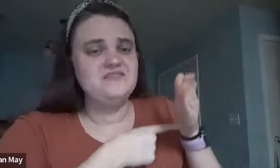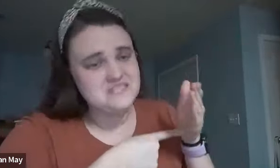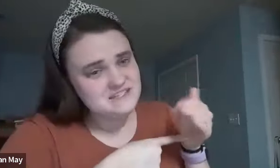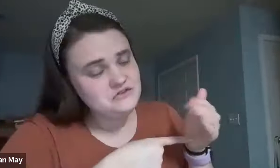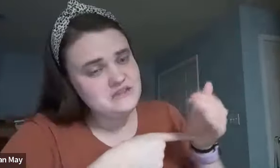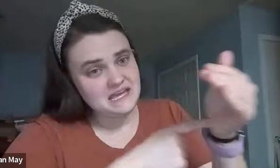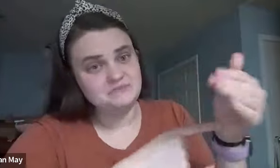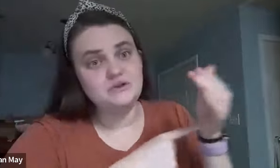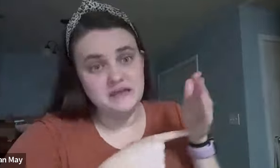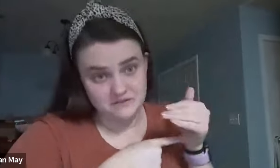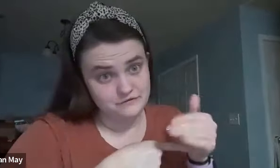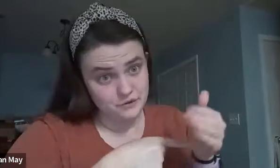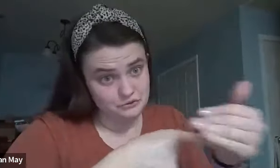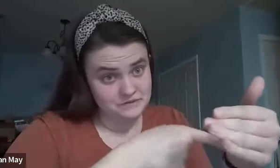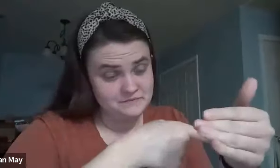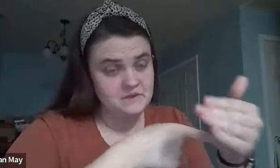This is for the animal and the food.